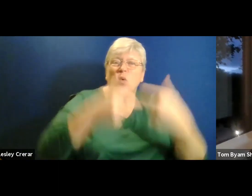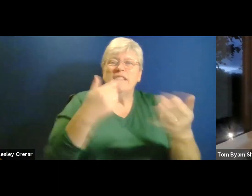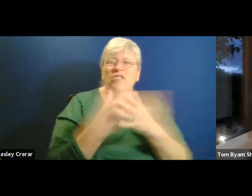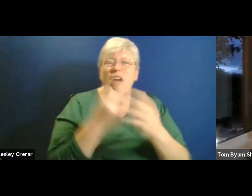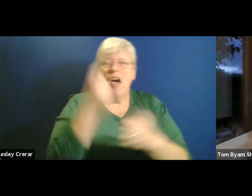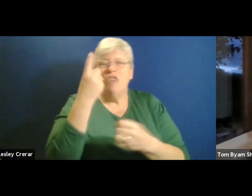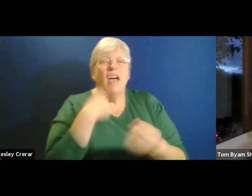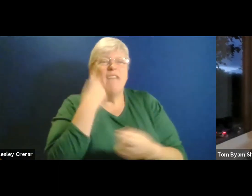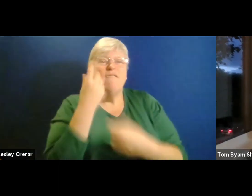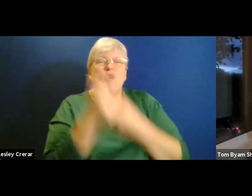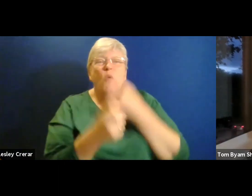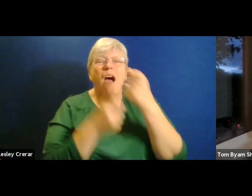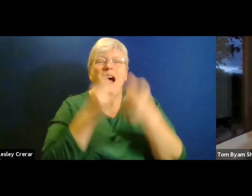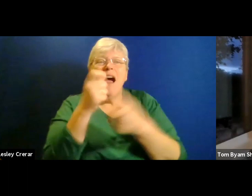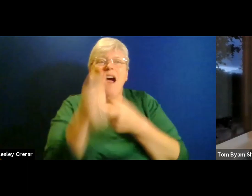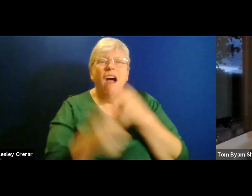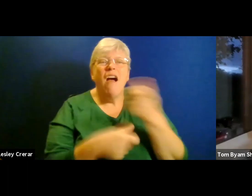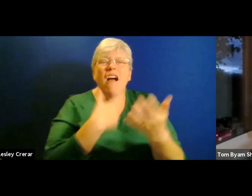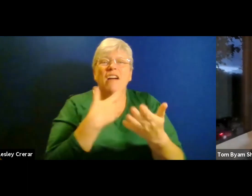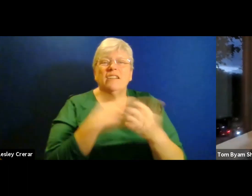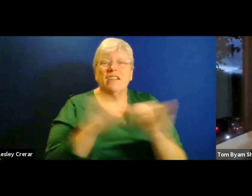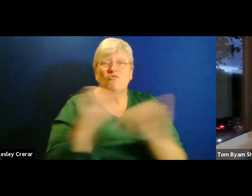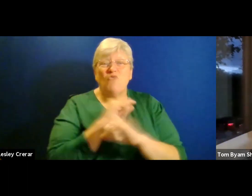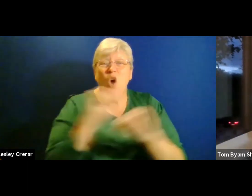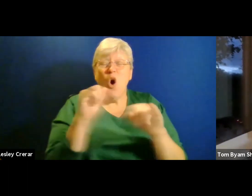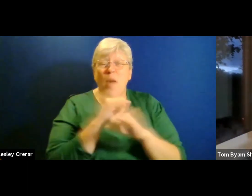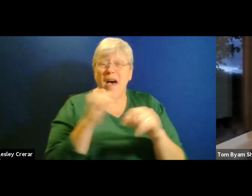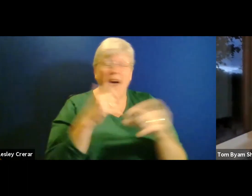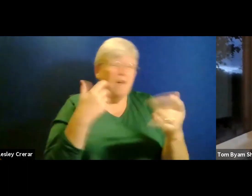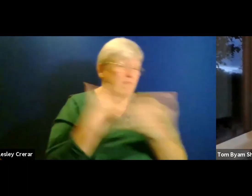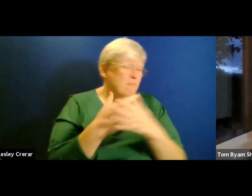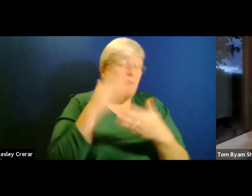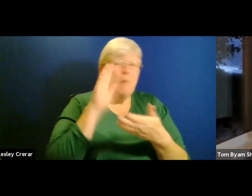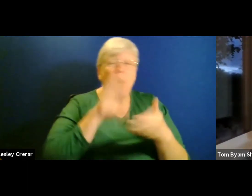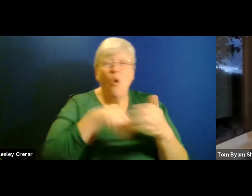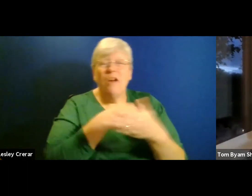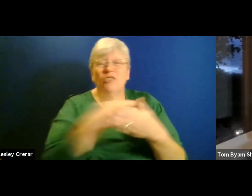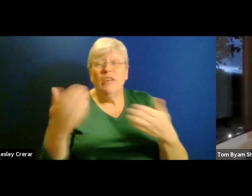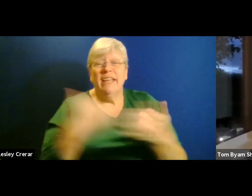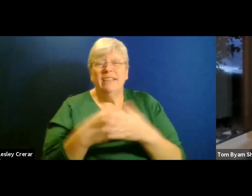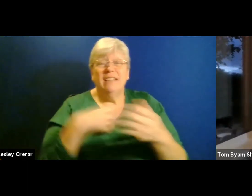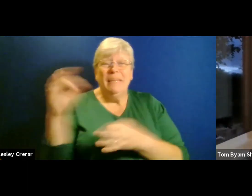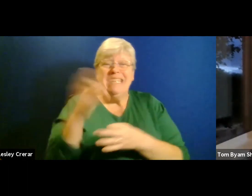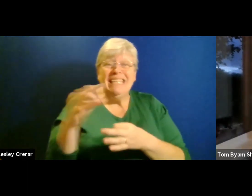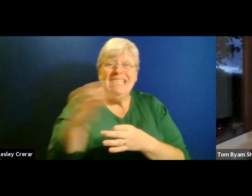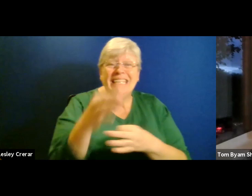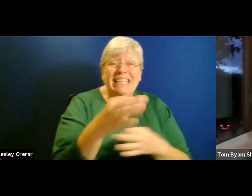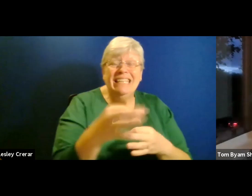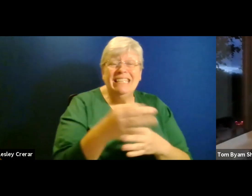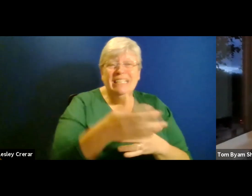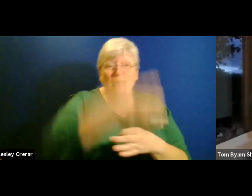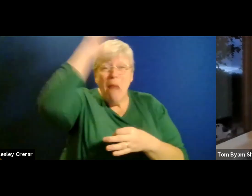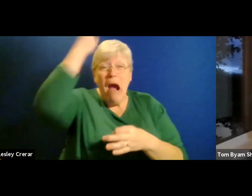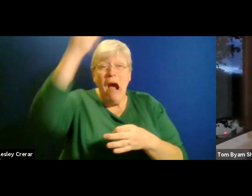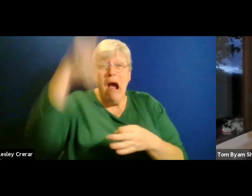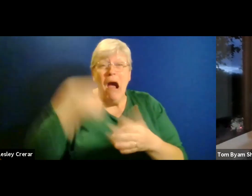word. You recite the trauma poetries of seagull, of badgers, the interpretative dance of bees, the punk performance of